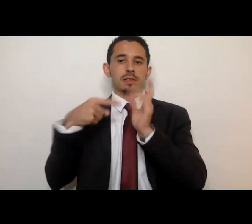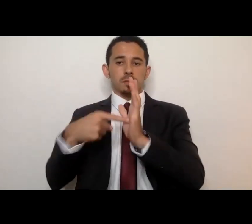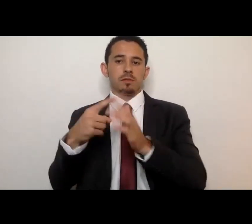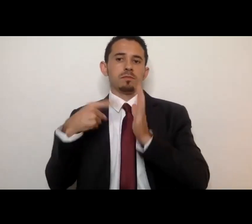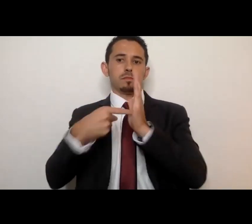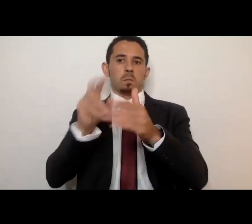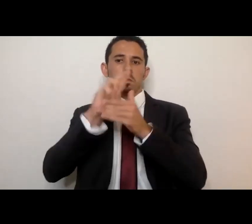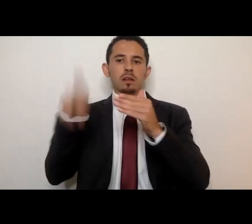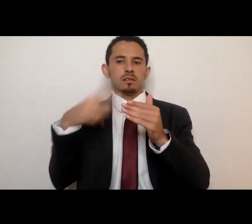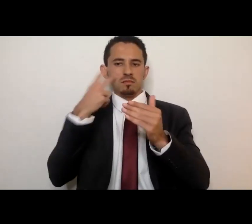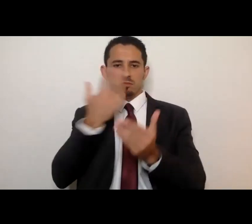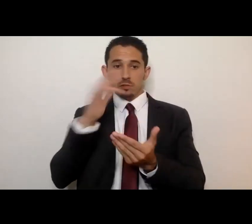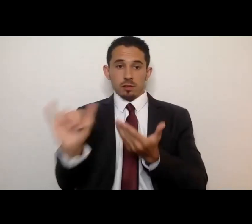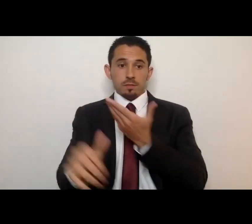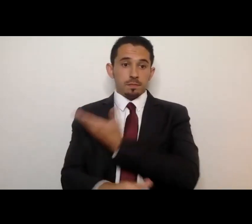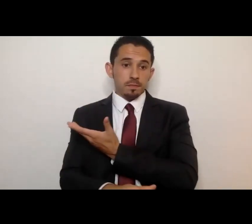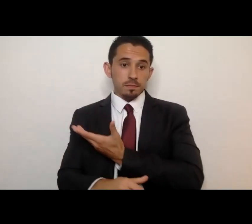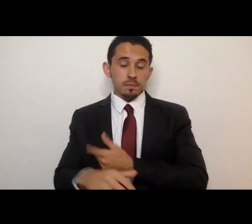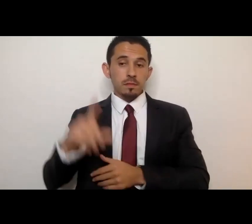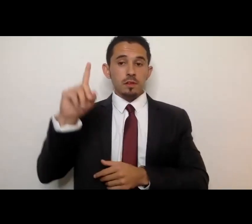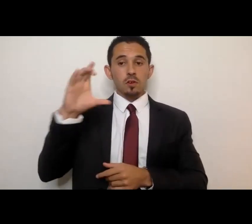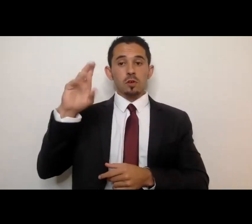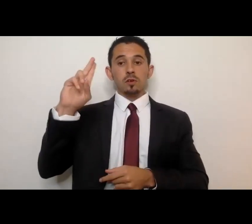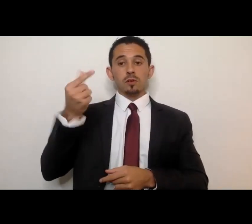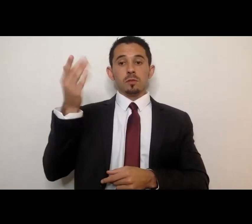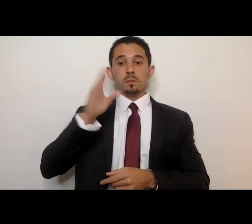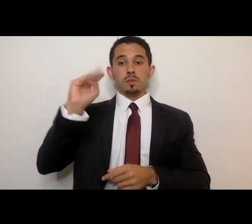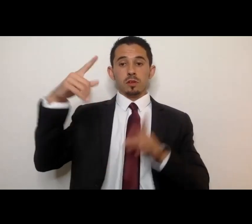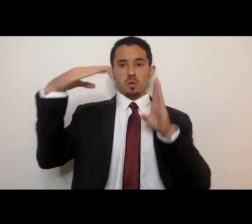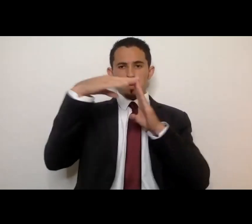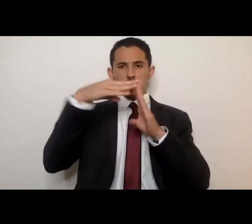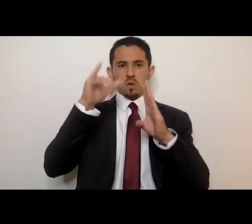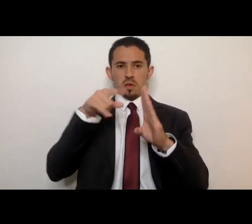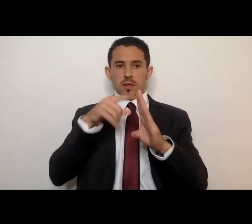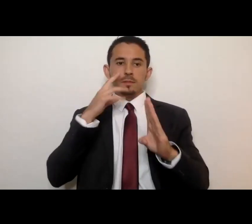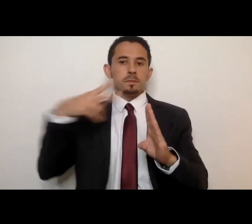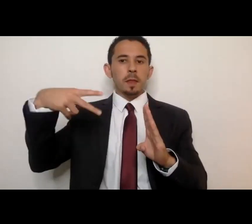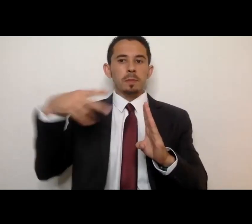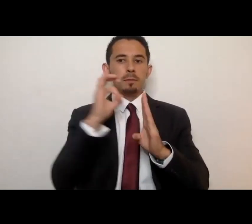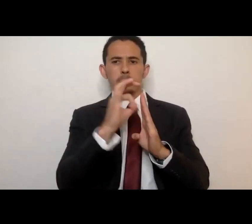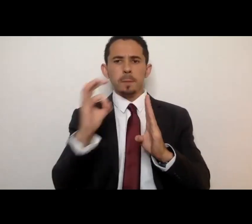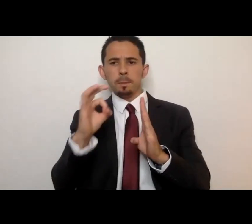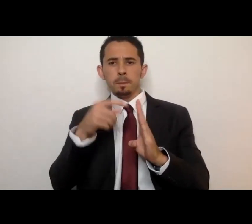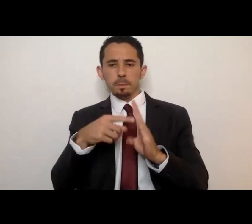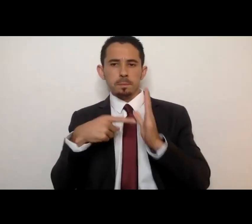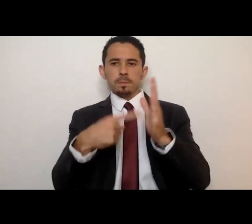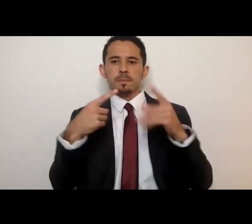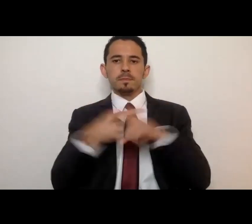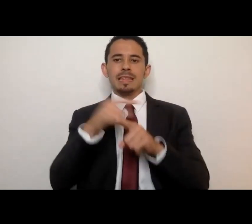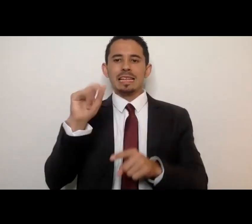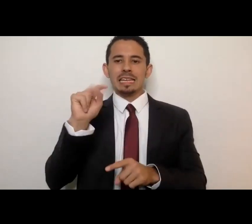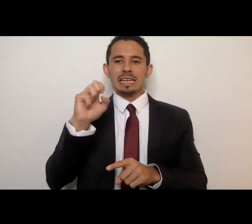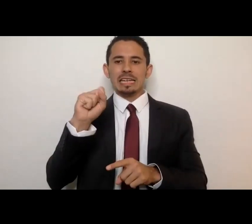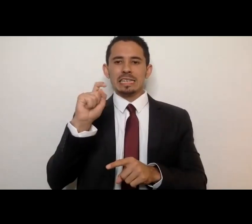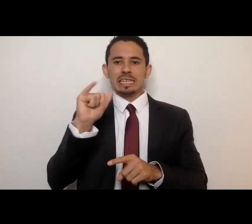I use anaplasmosis as an example here, and you can see the reactions on the slide. At the 100 microgram per